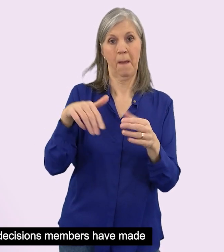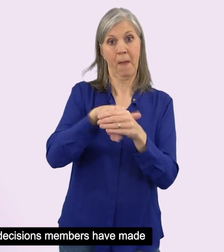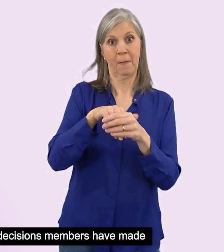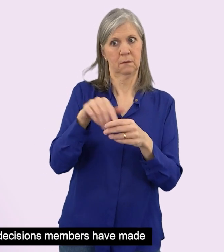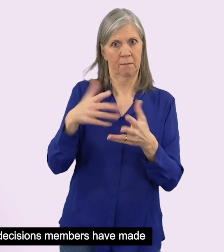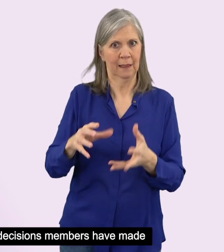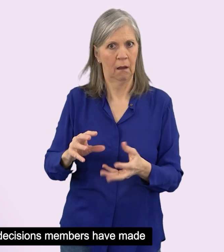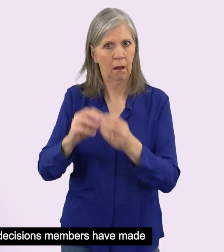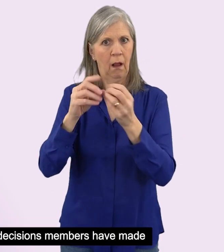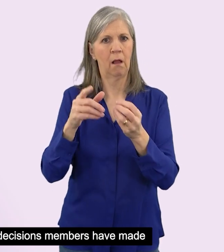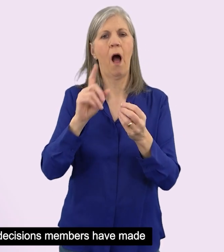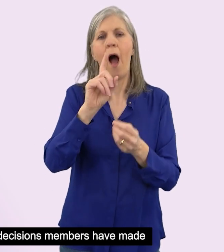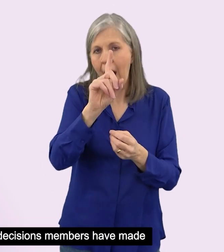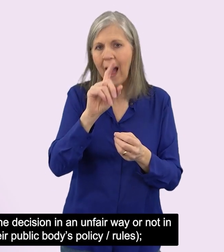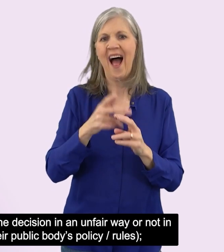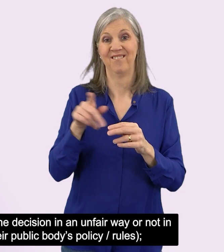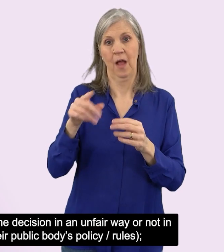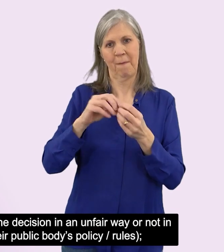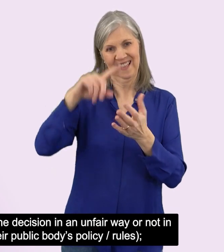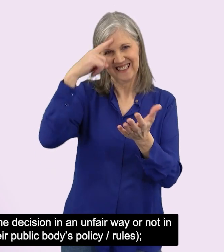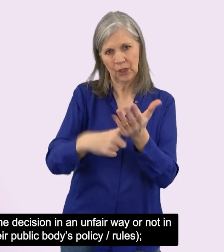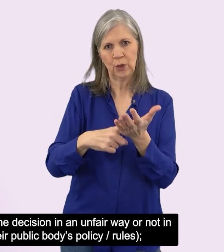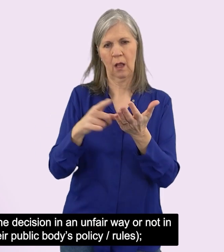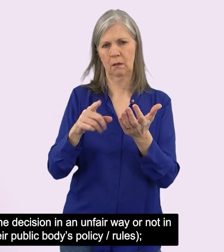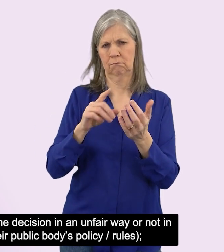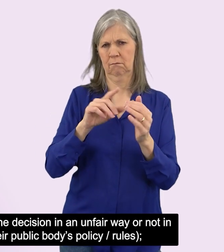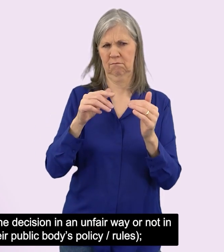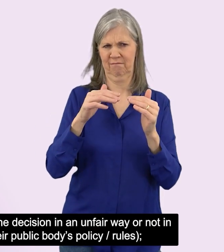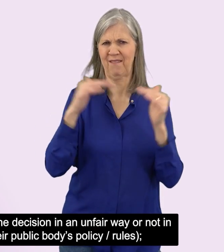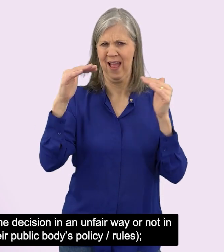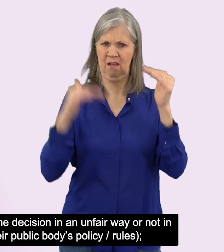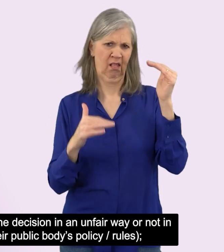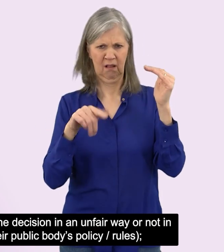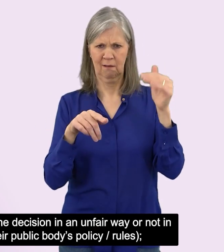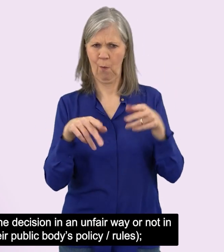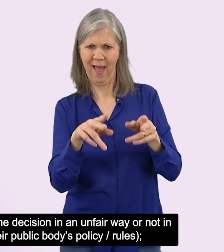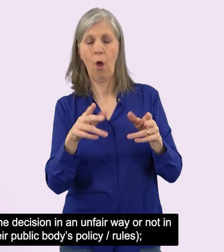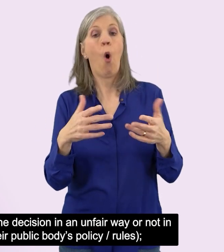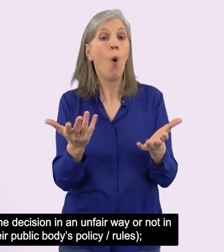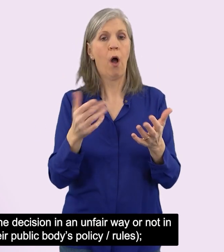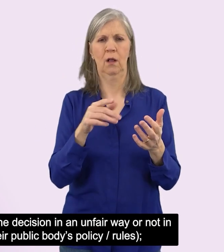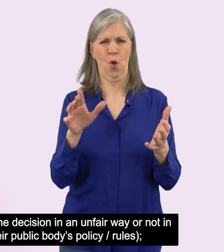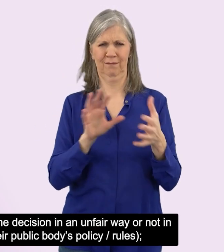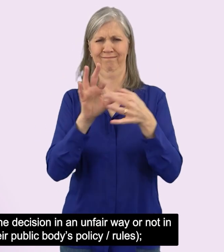made, unless they have made the decision in an unfair way or not in accordance with their public body's